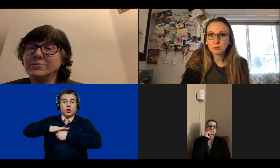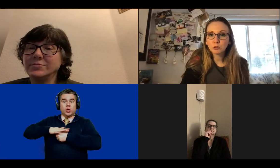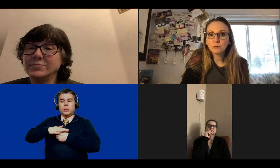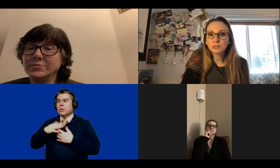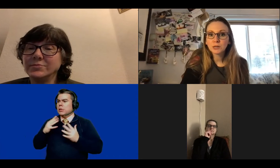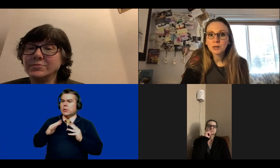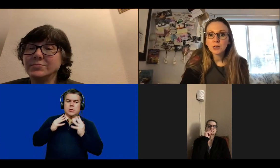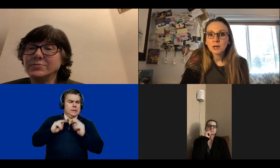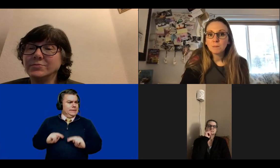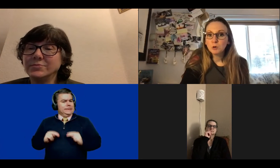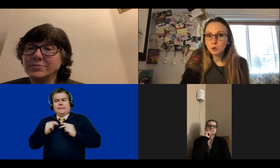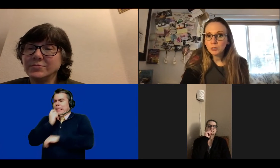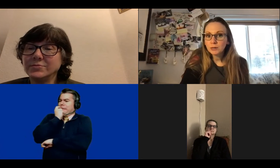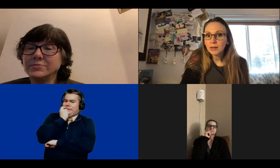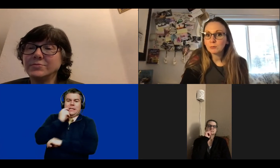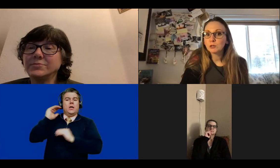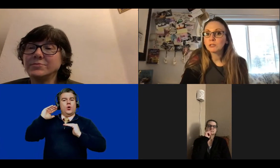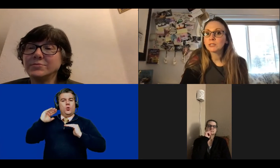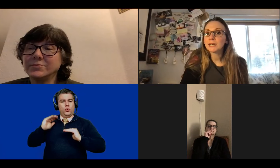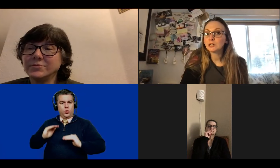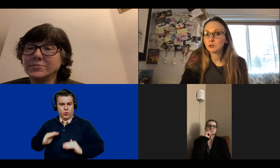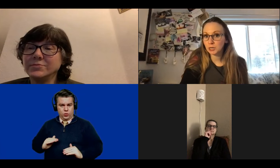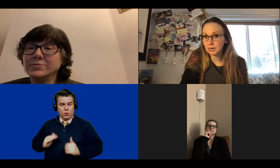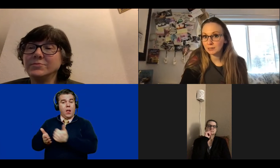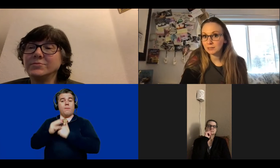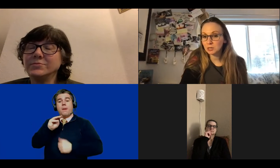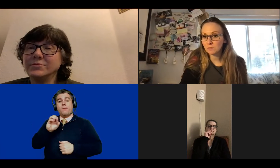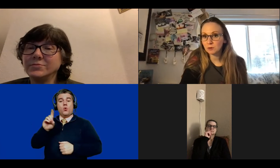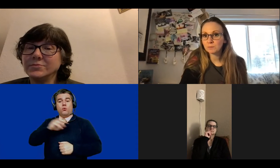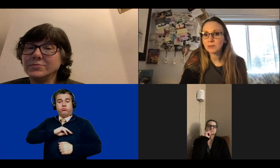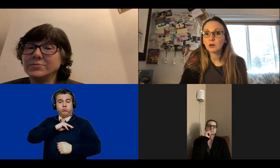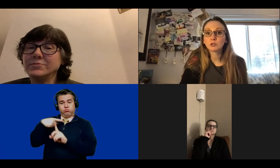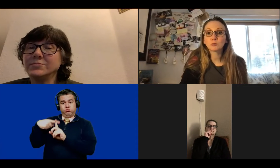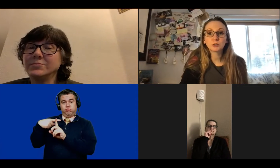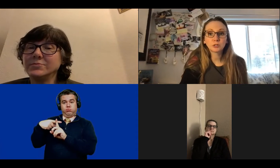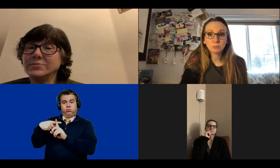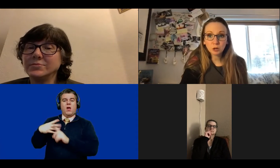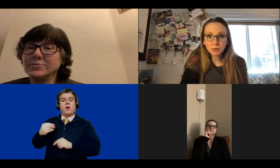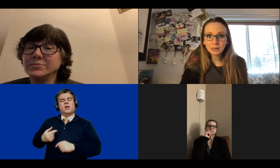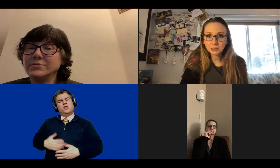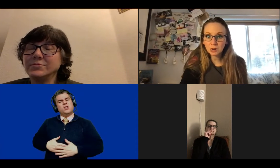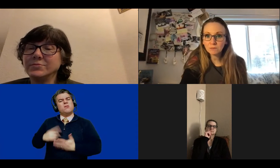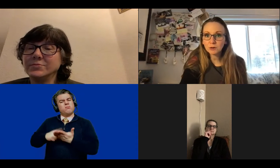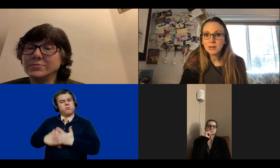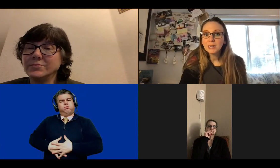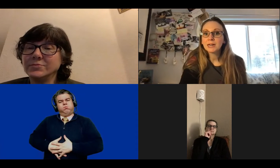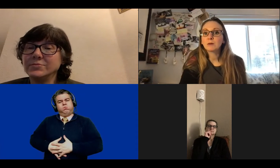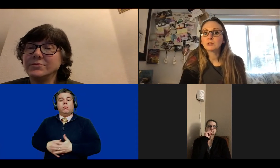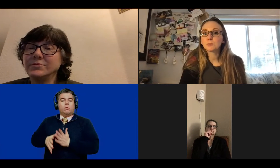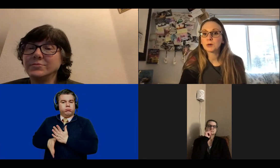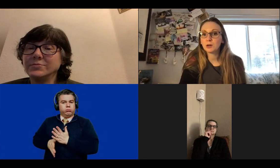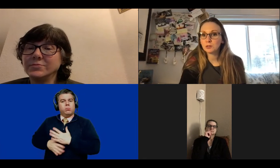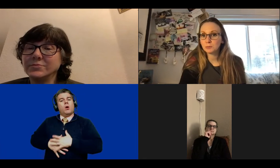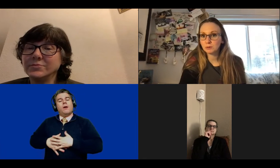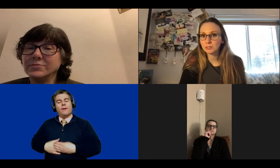and improves mood and reduces occasional GI discomfort. It also reduces bloating and discomfort and